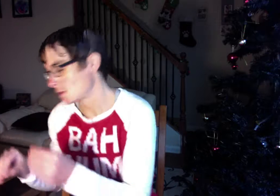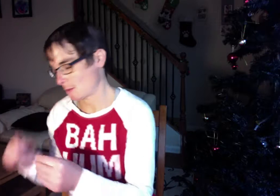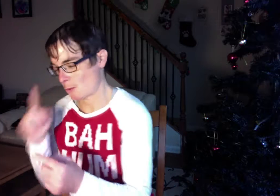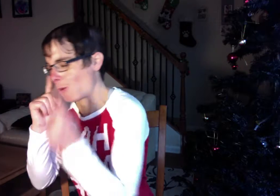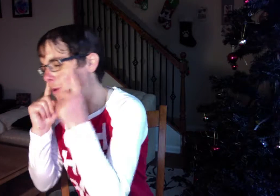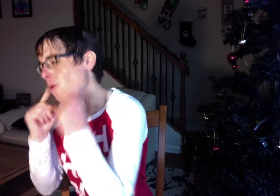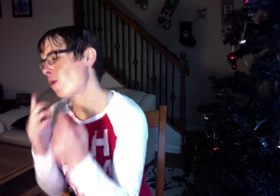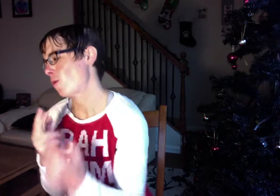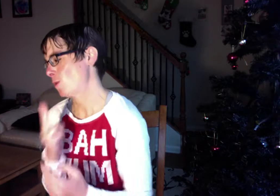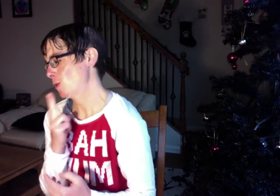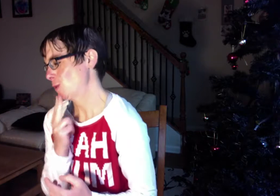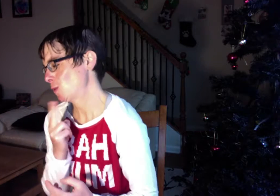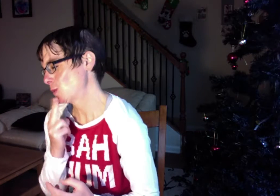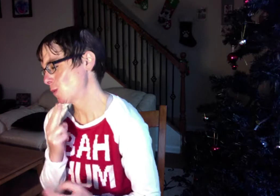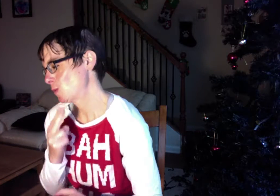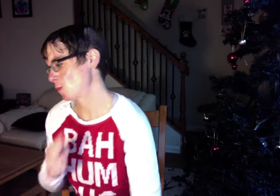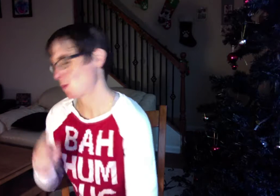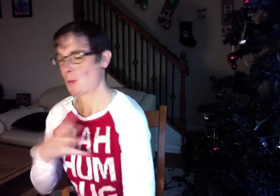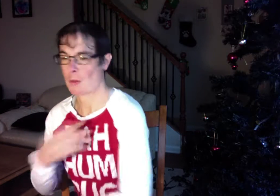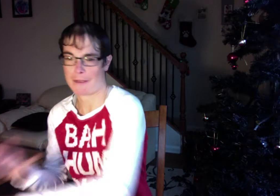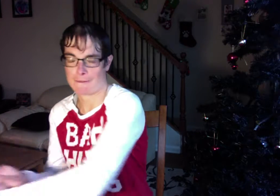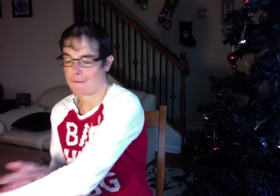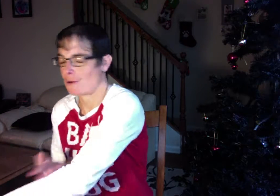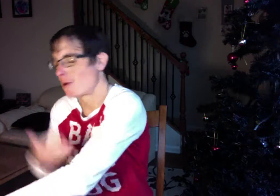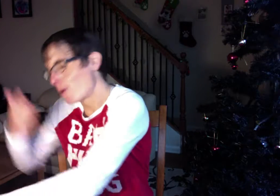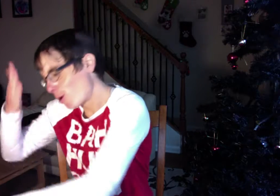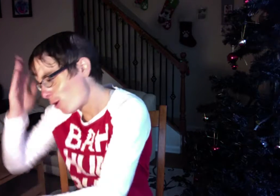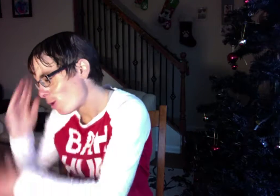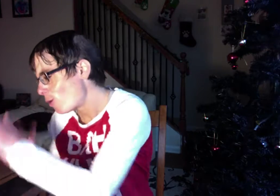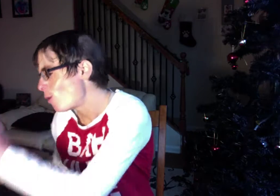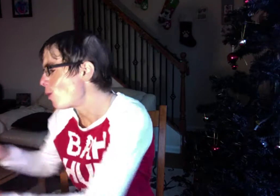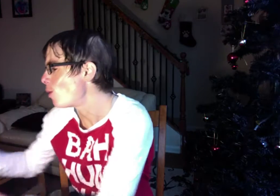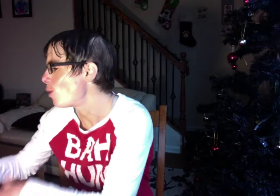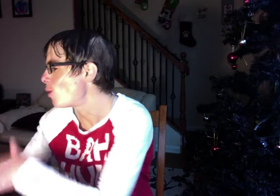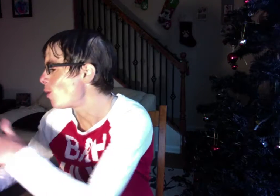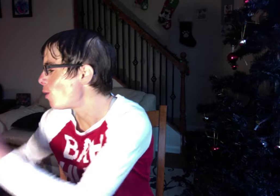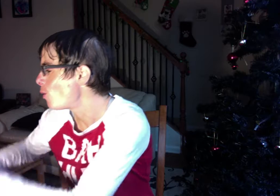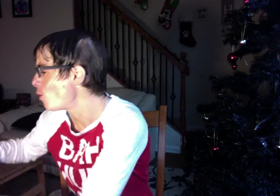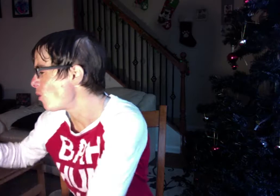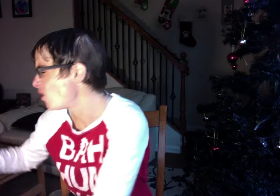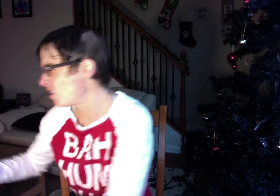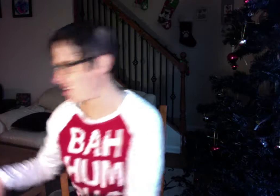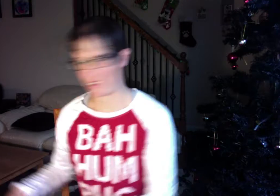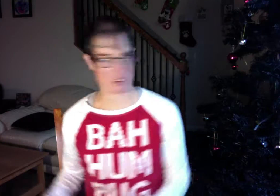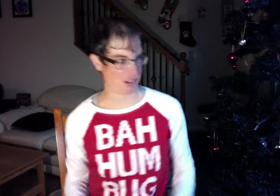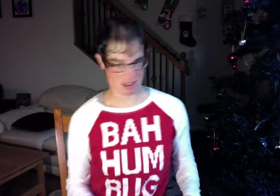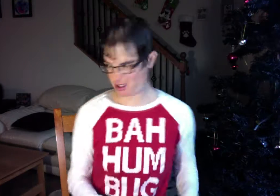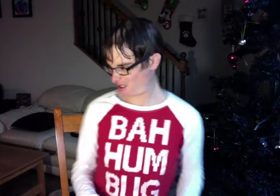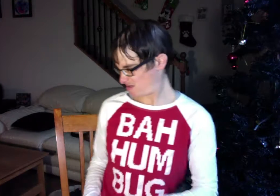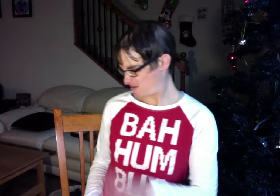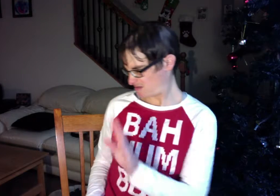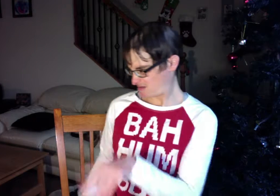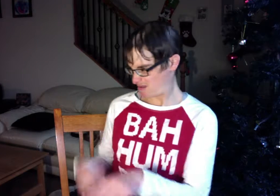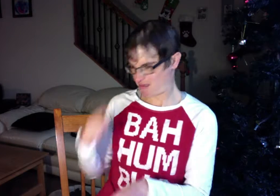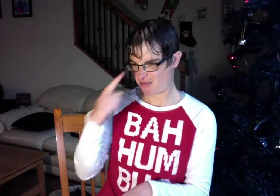they stroked his sweet white fur. Lily thought his wet pink nose was slimy. She thought